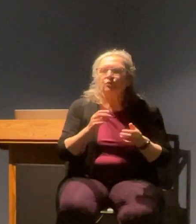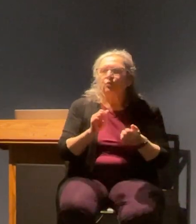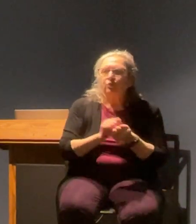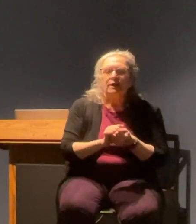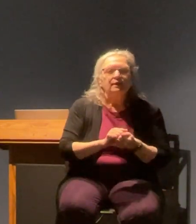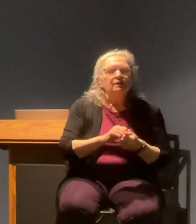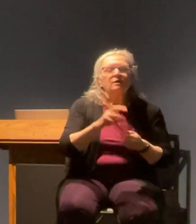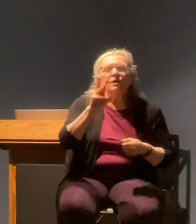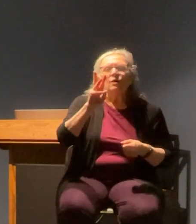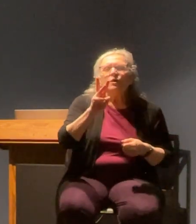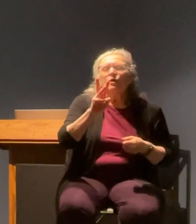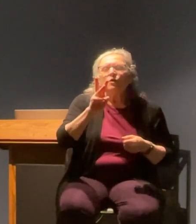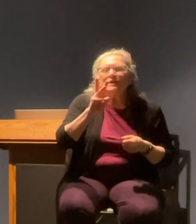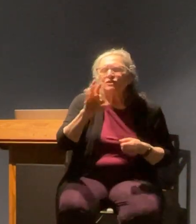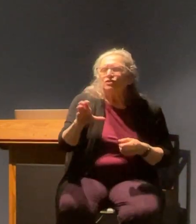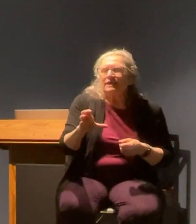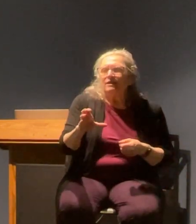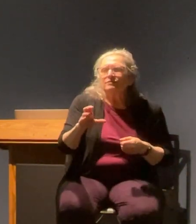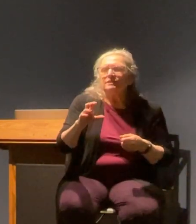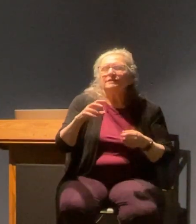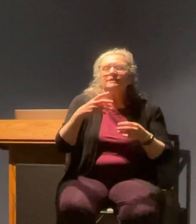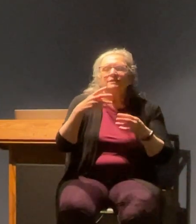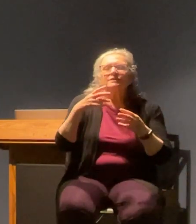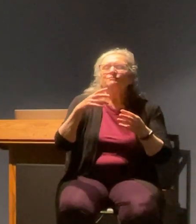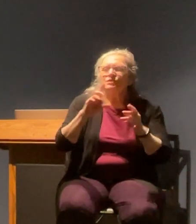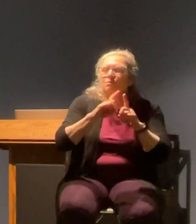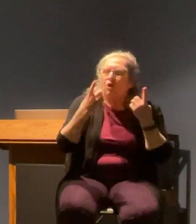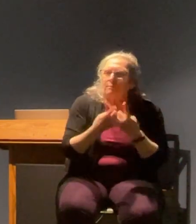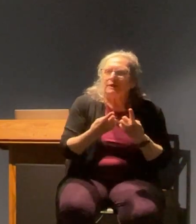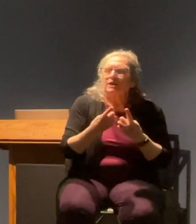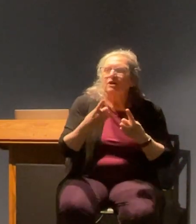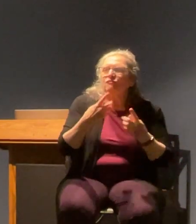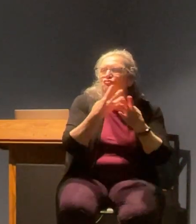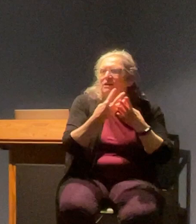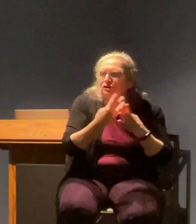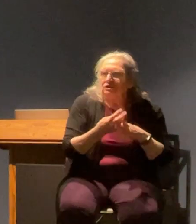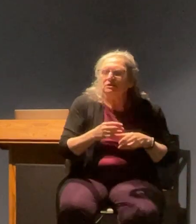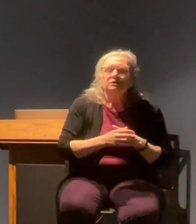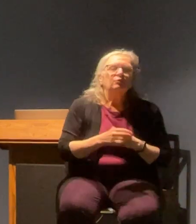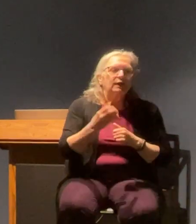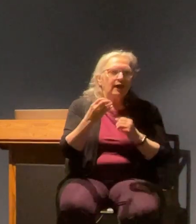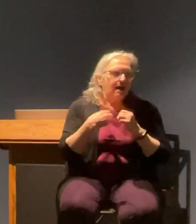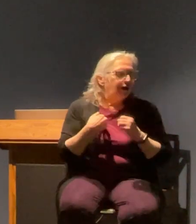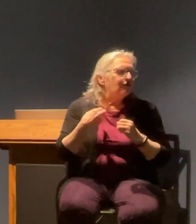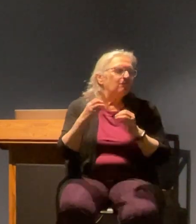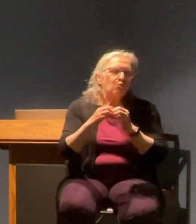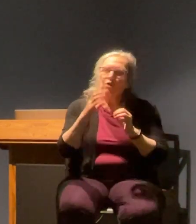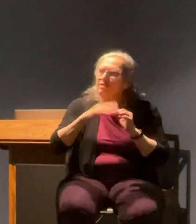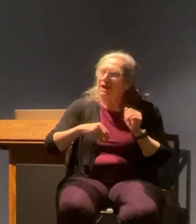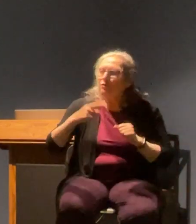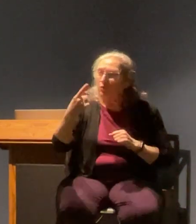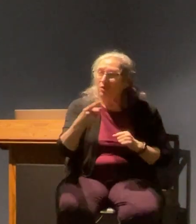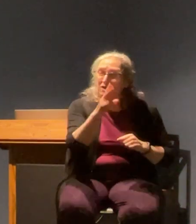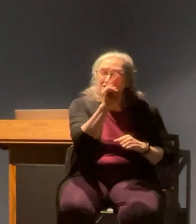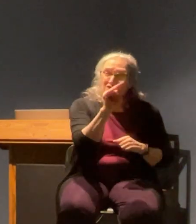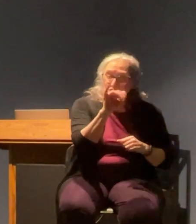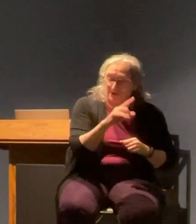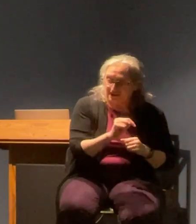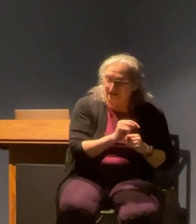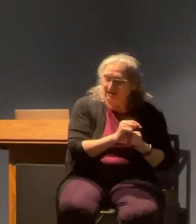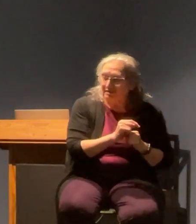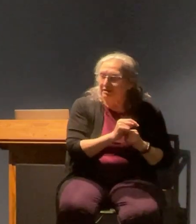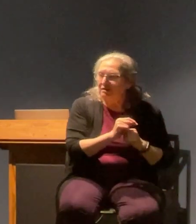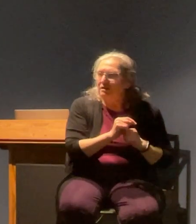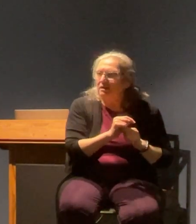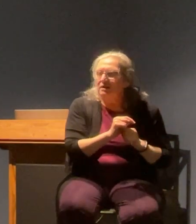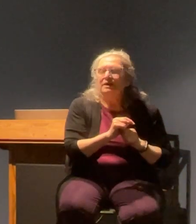Department of Corrections. That's where we have our programs happening. We in more than 1 unit now. We started with 1 unit, now we in more than 1. We